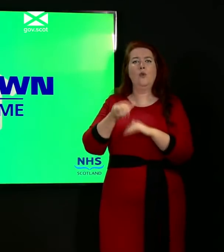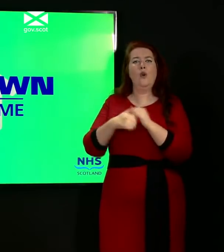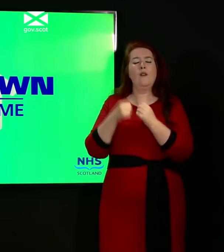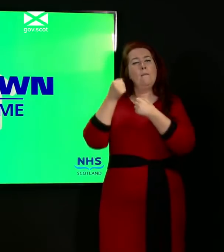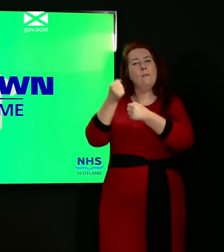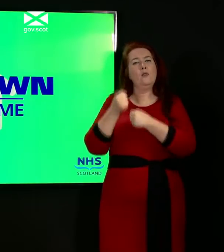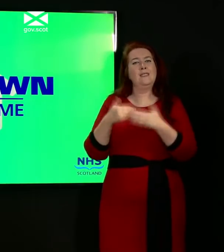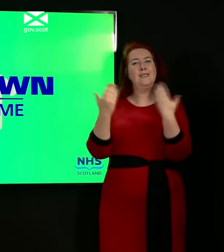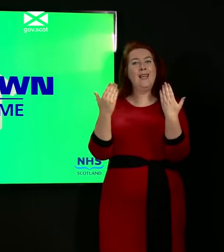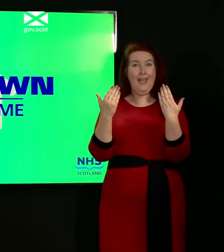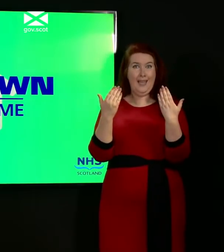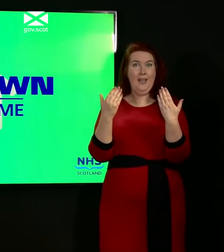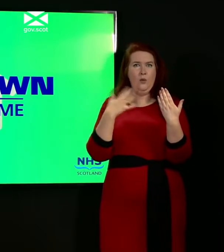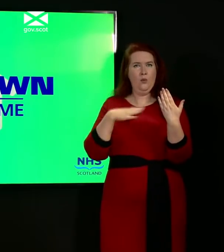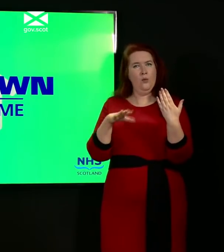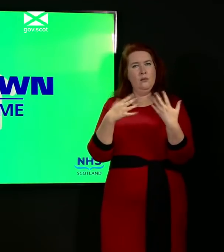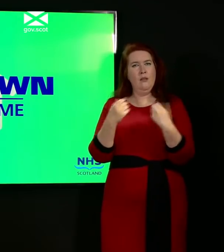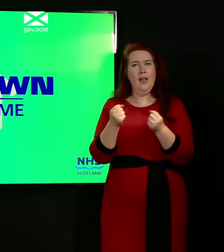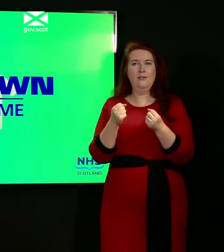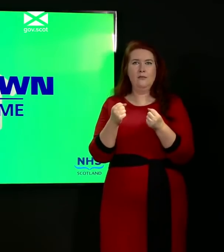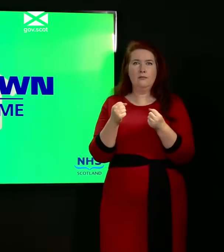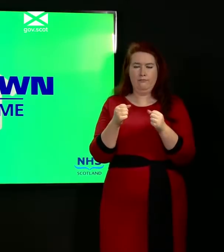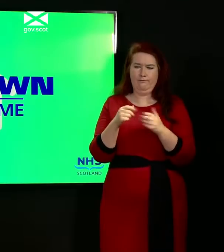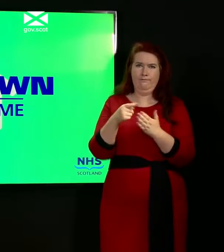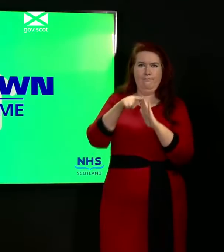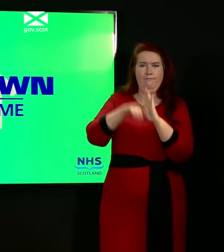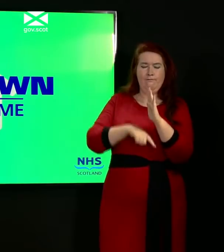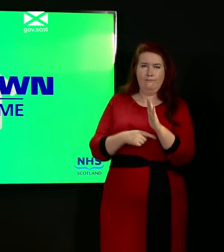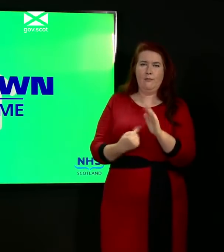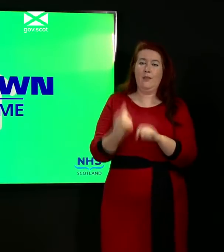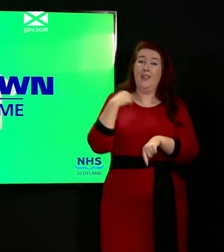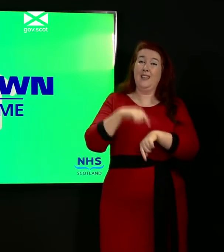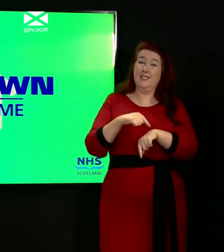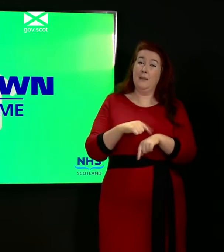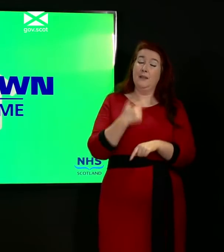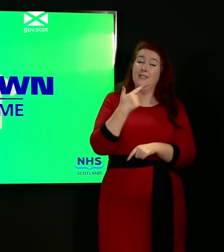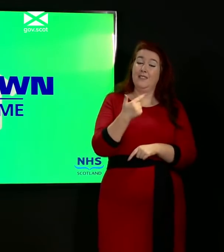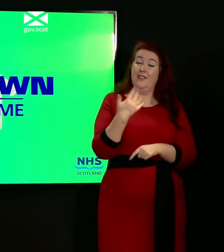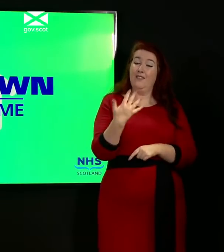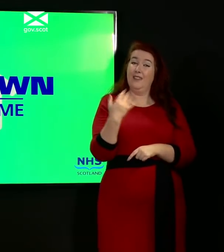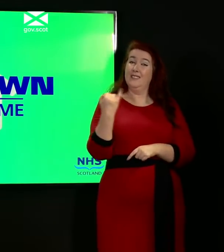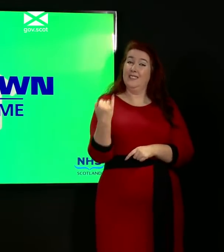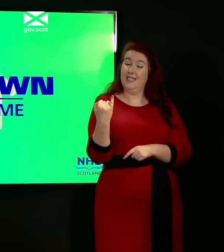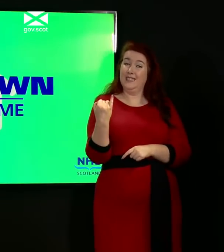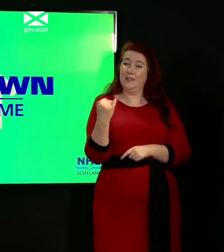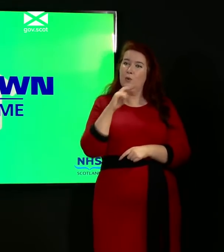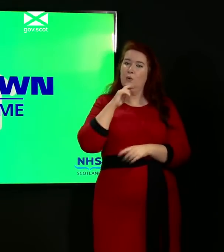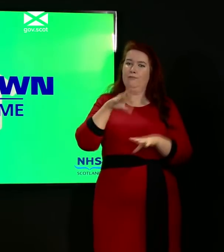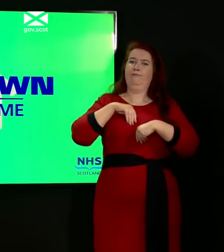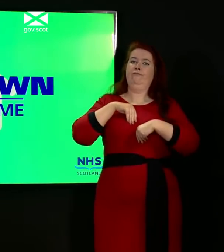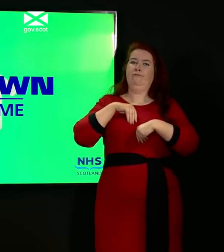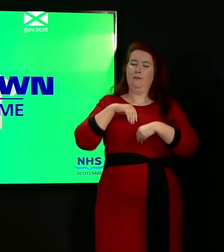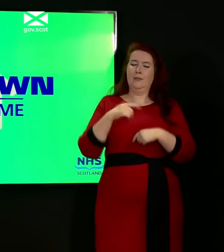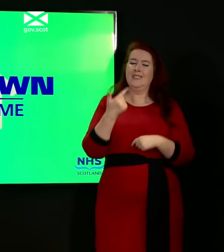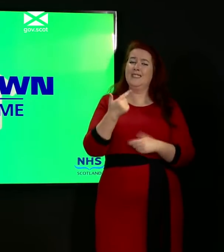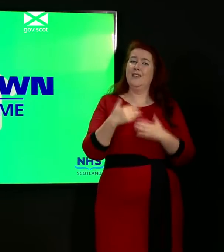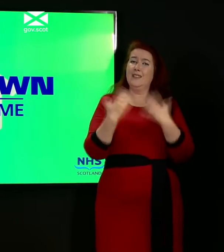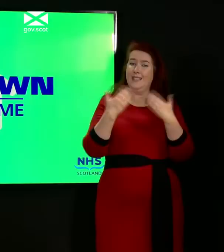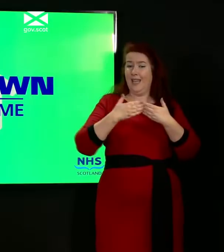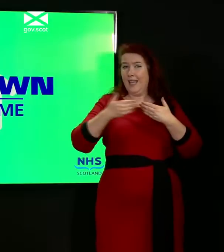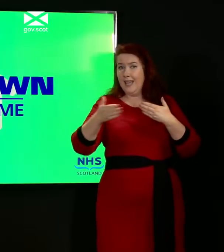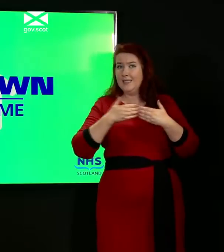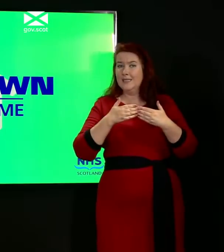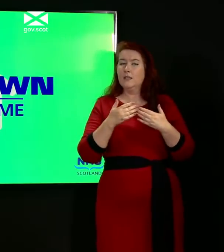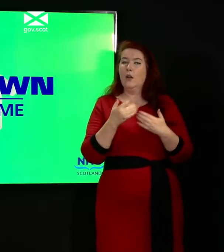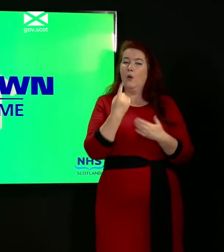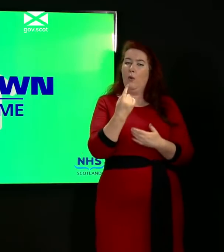Day restrictions. On that day, on the 19th of December, there were 756 positives, and the 7-day rate in Scotland was